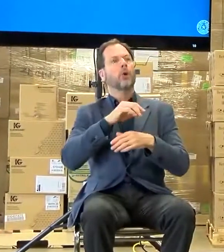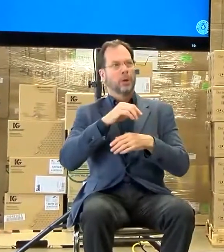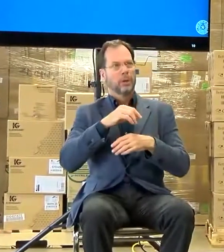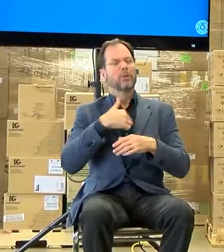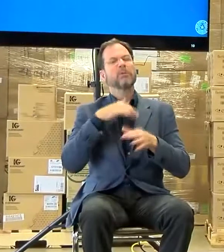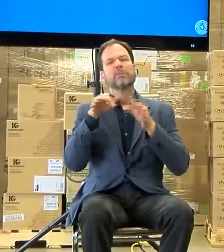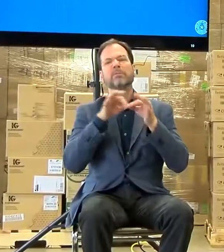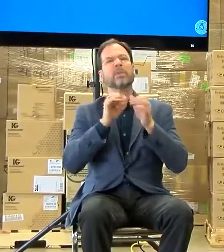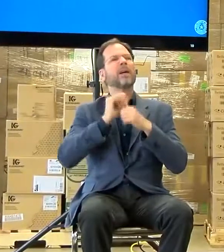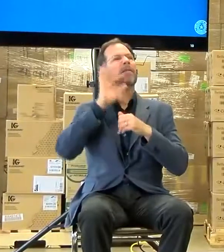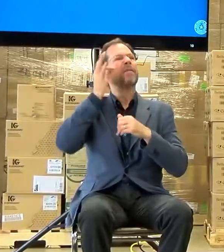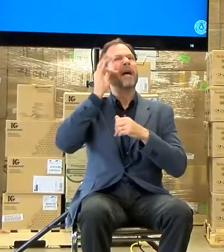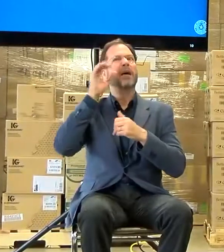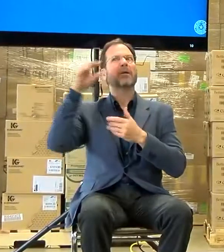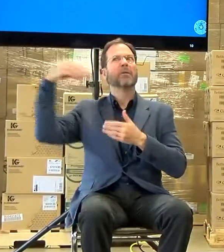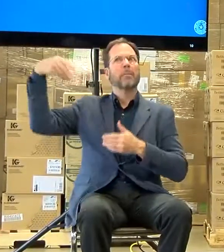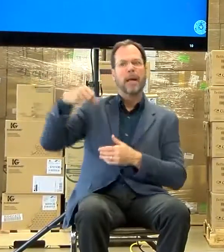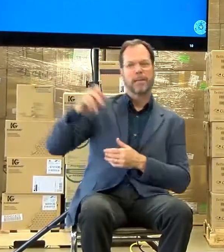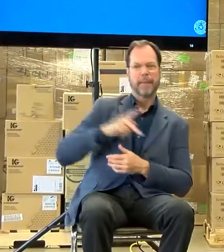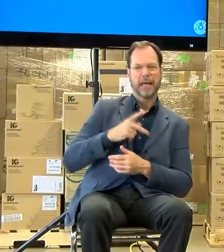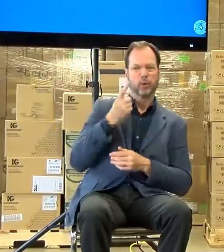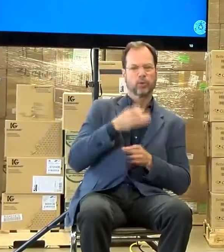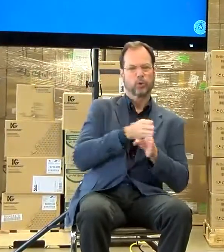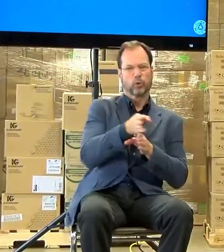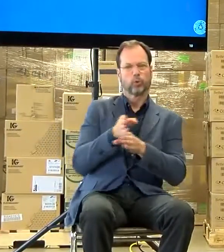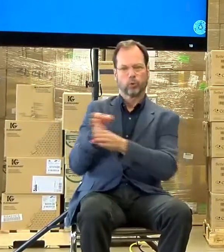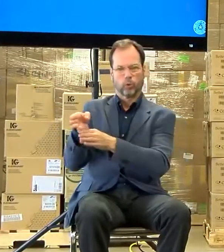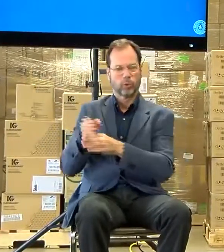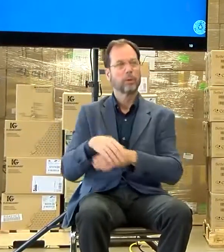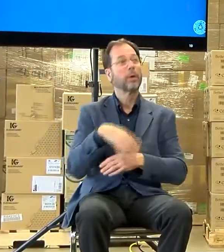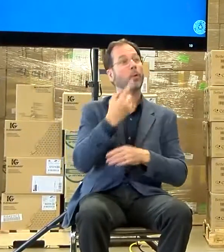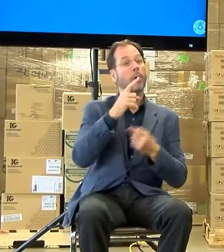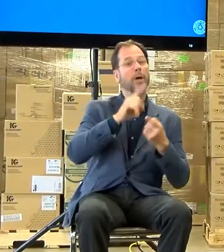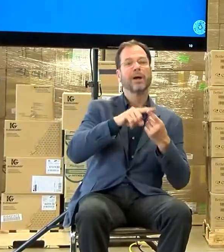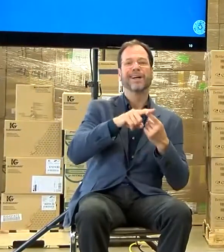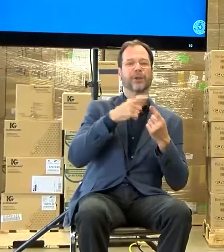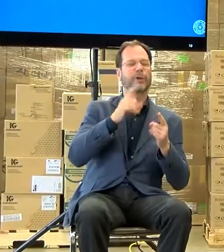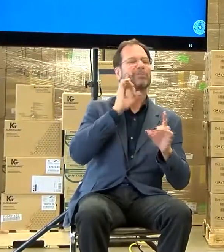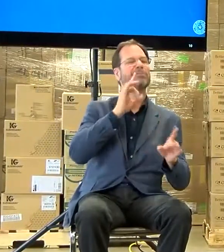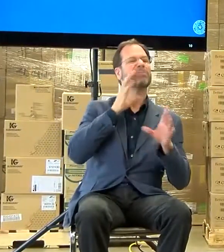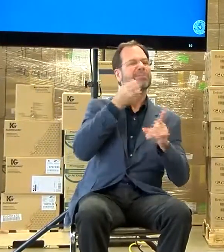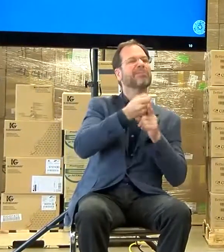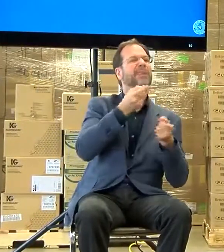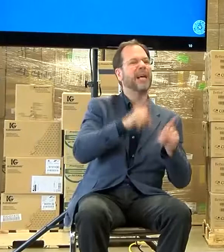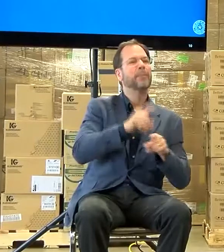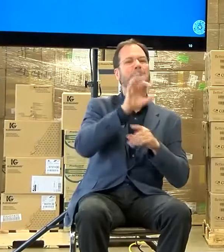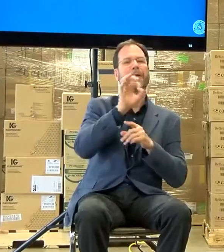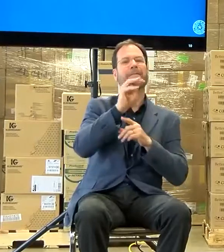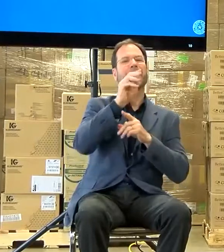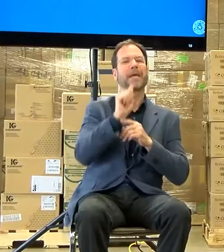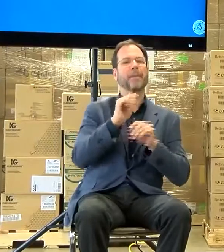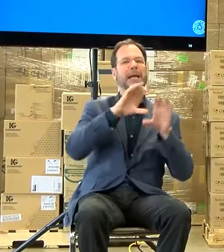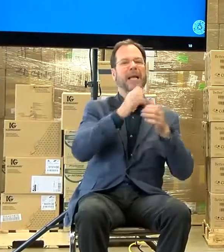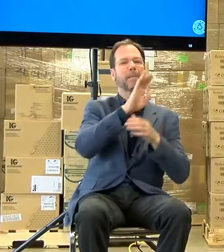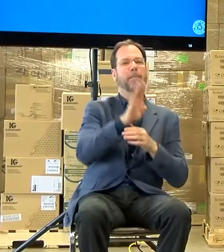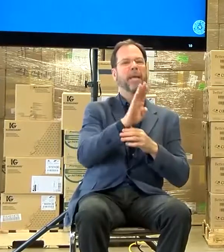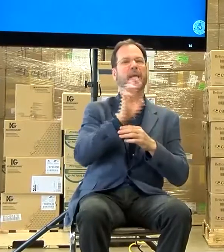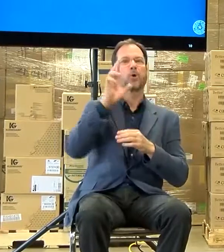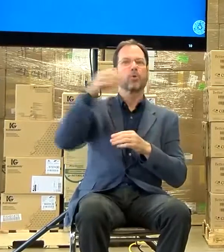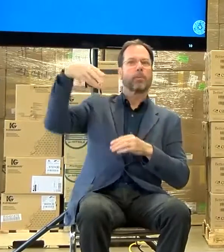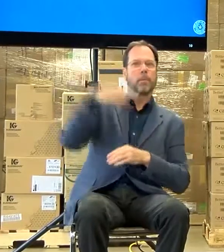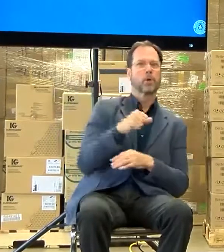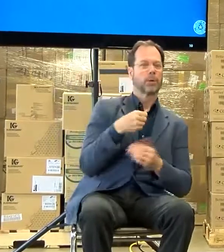we talk about our federal reimbursement. There are two tracks here. One that we deal with normally during disaster is the FEMA Category B